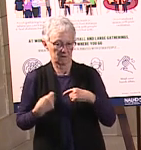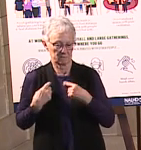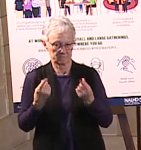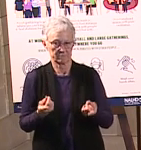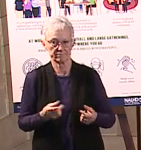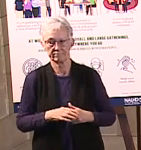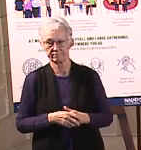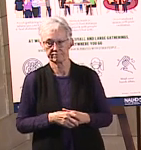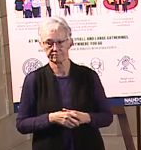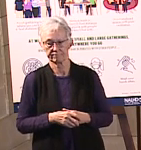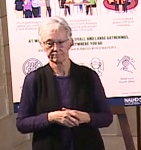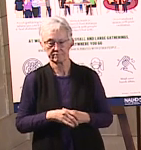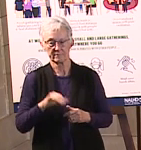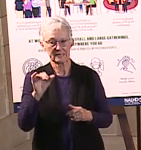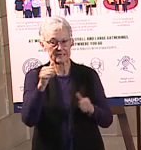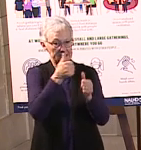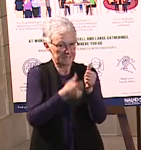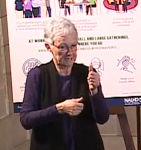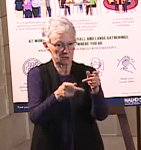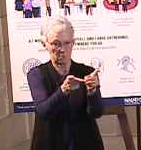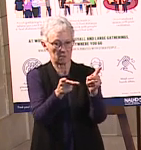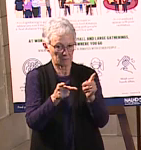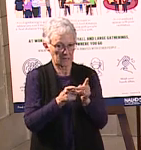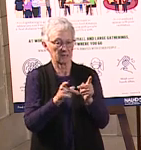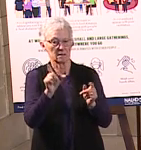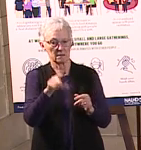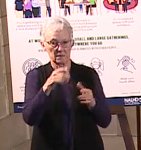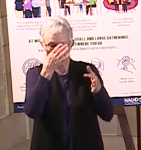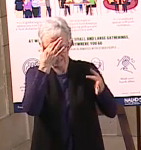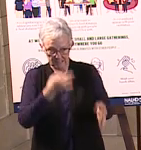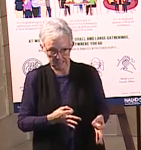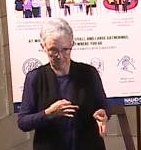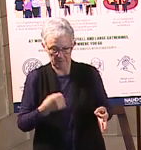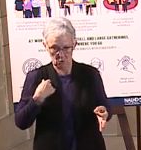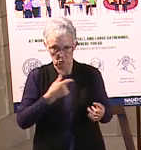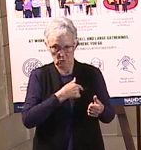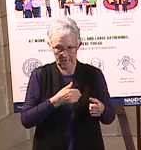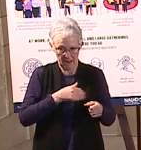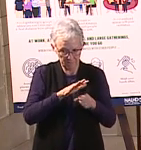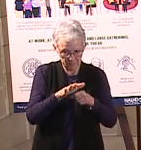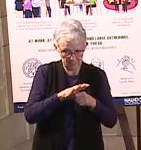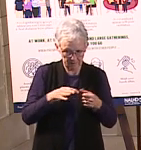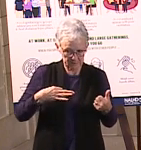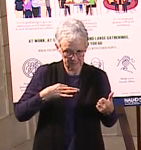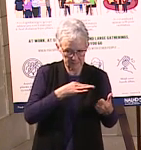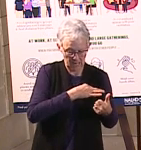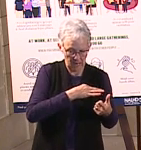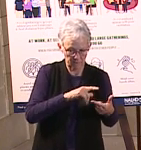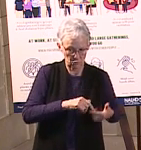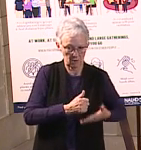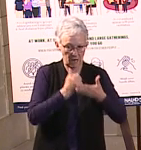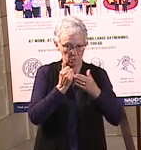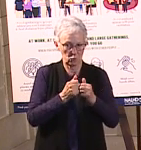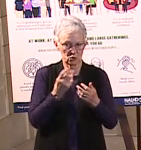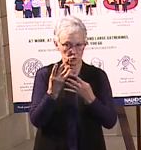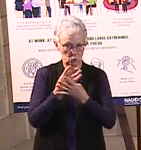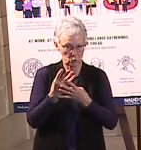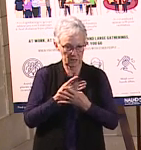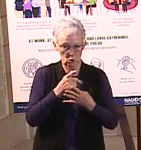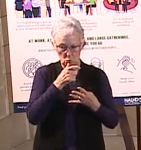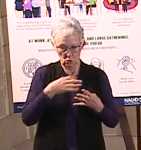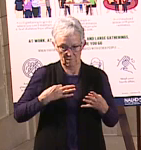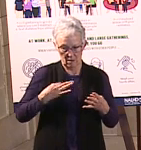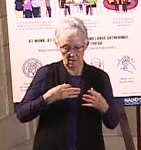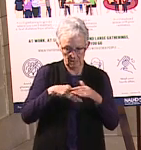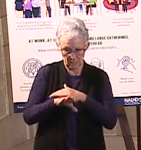community spread, access to PPE, staffing availability to help with screening, and a number of other things as they determine